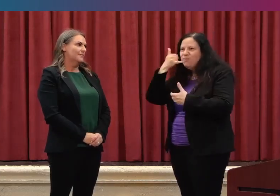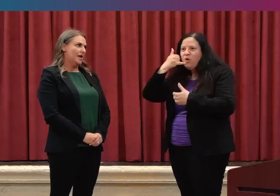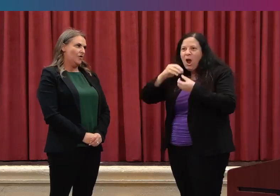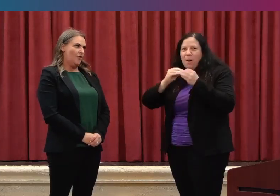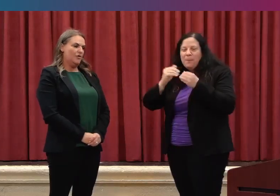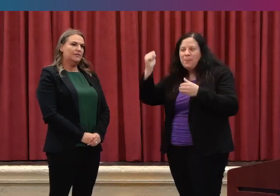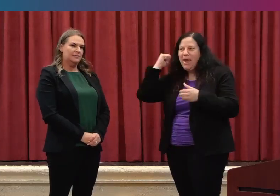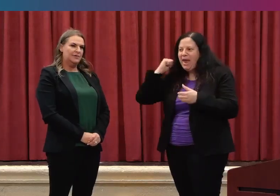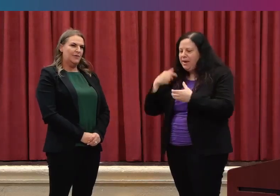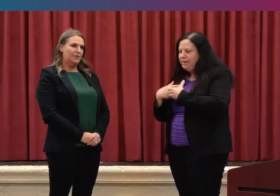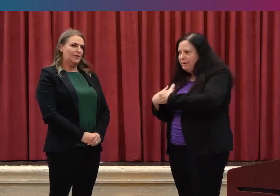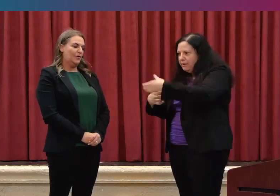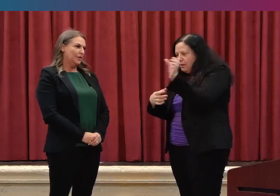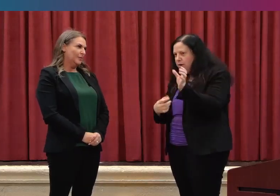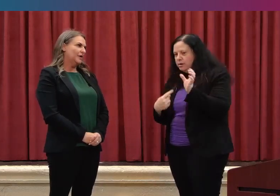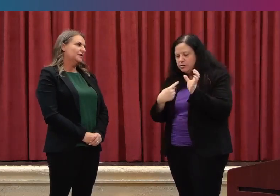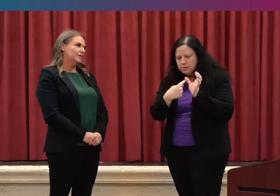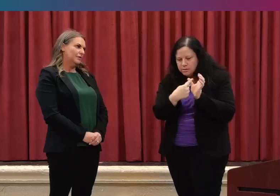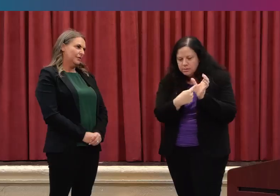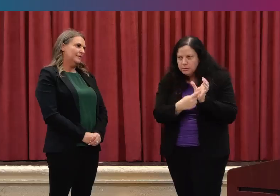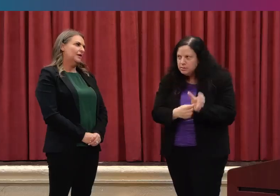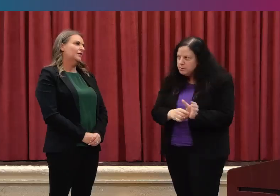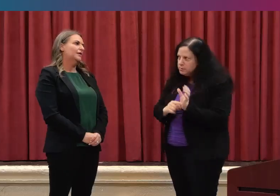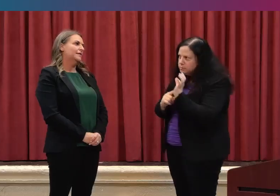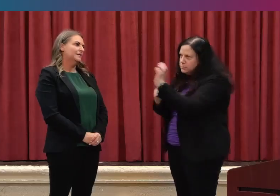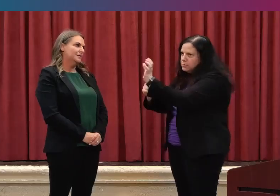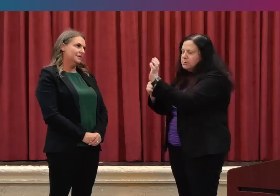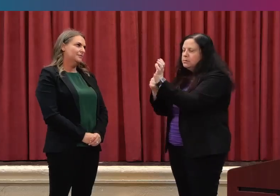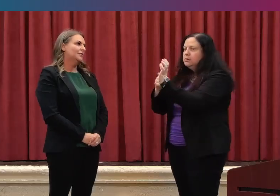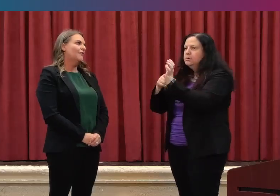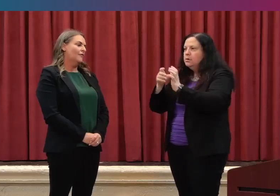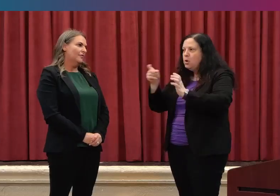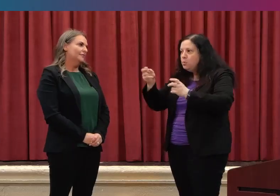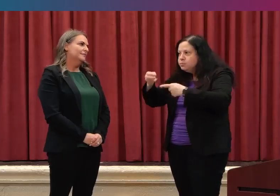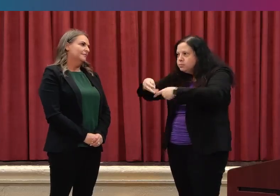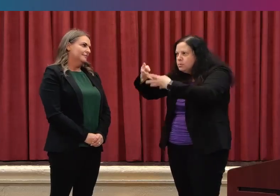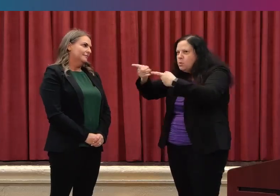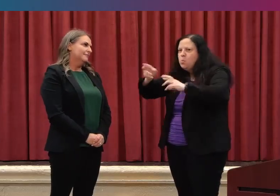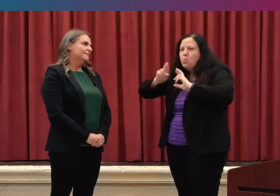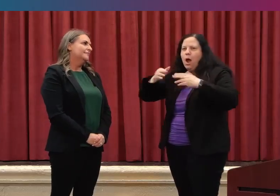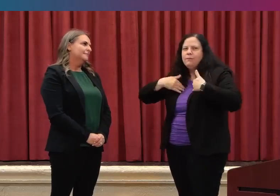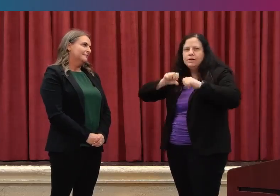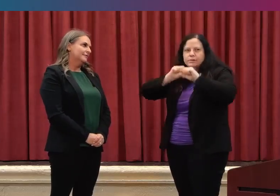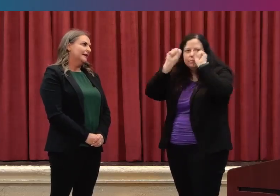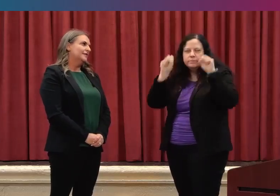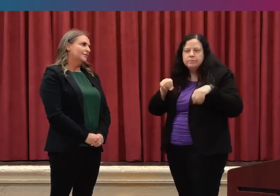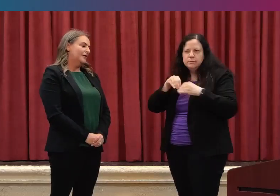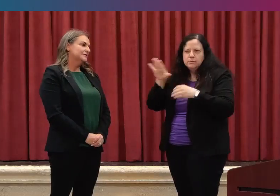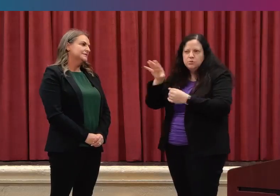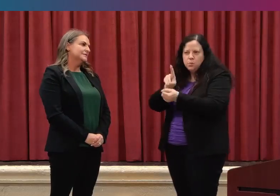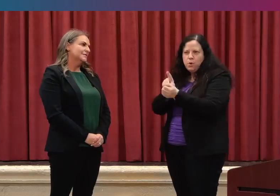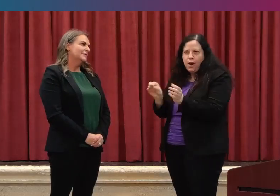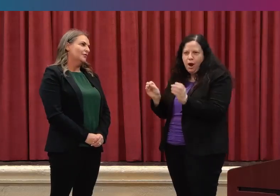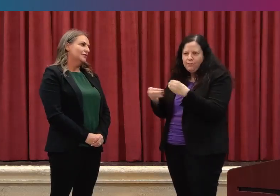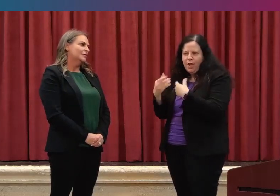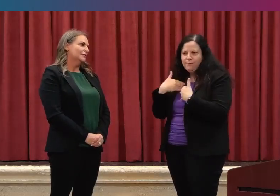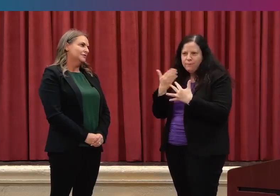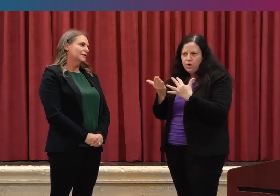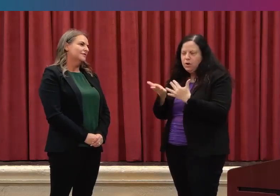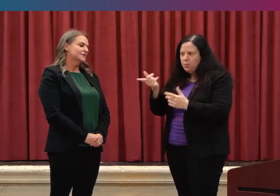You'll have my information, the phone number on the back of the card, the interpreter can bring it up, they'll have it in their system, in their